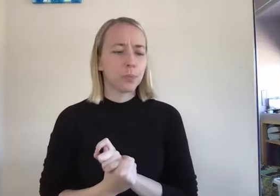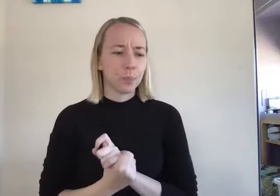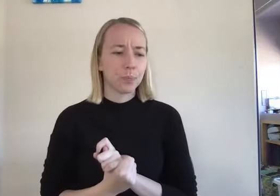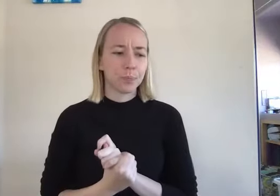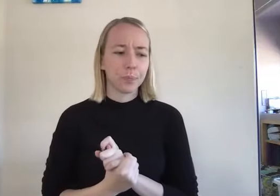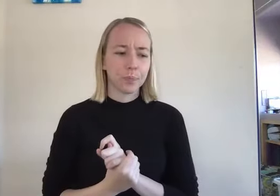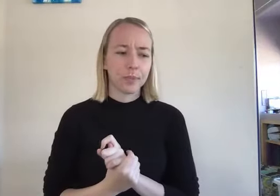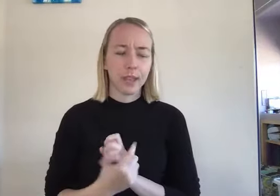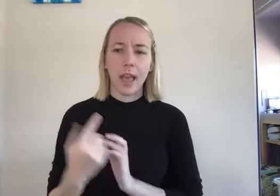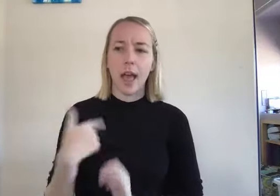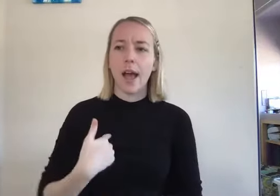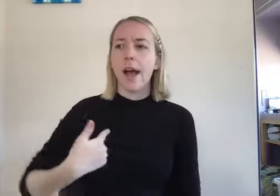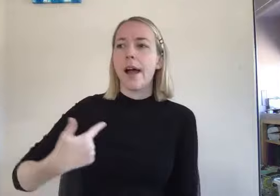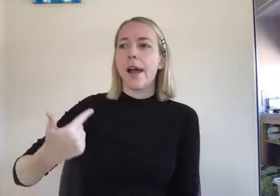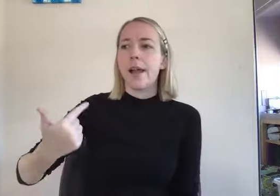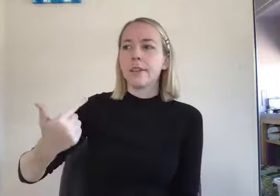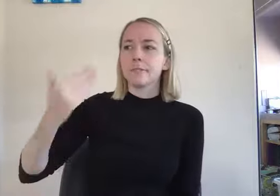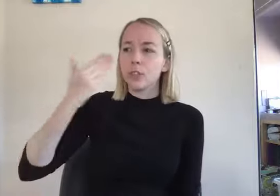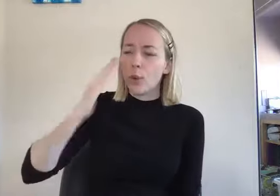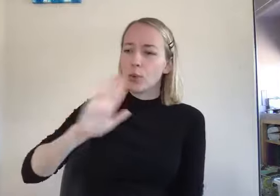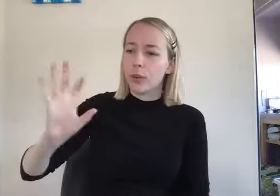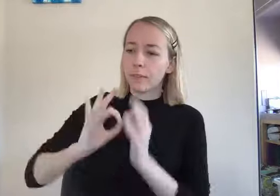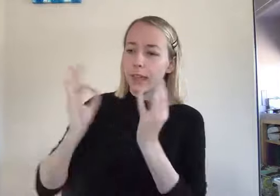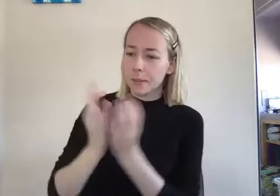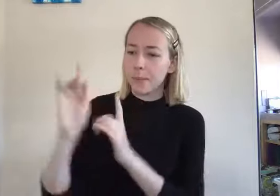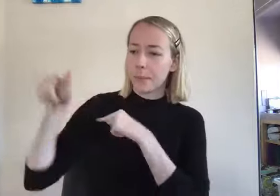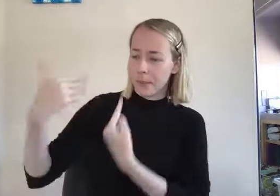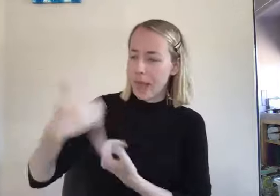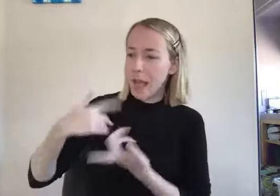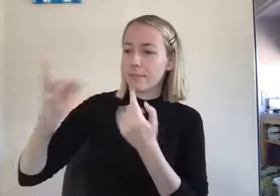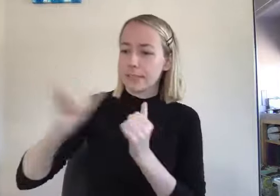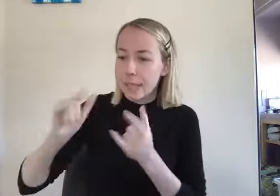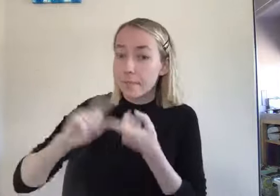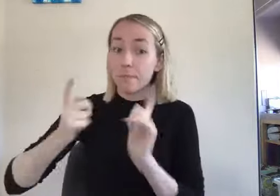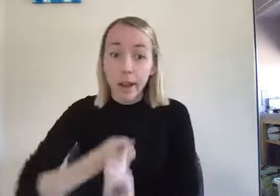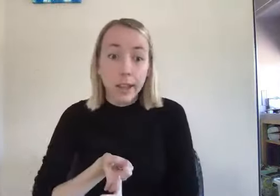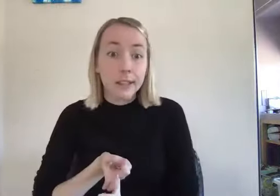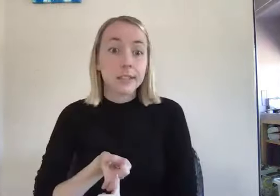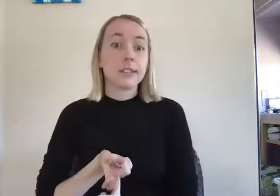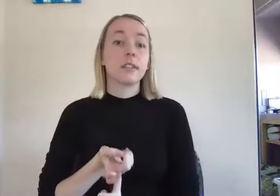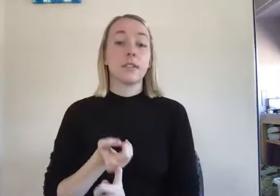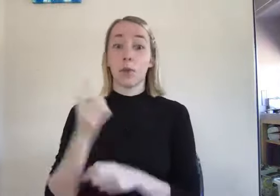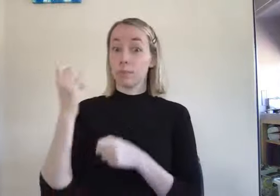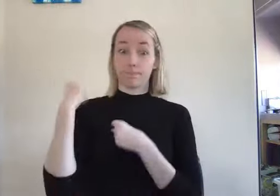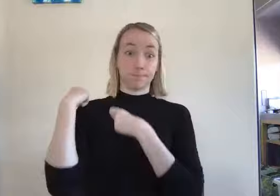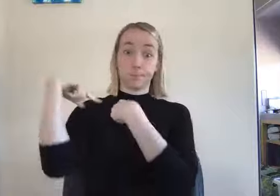said, I've known members of your family for years. We've had the same friends and for years, and